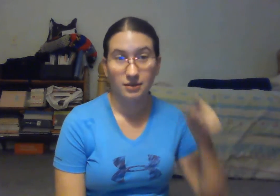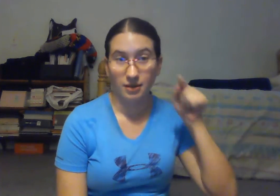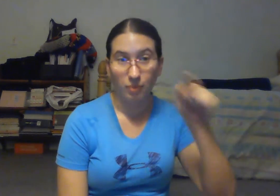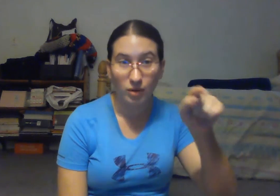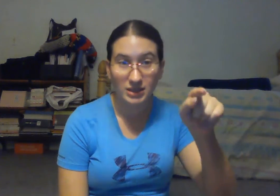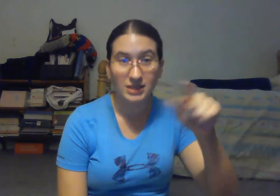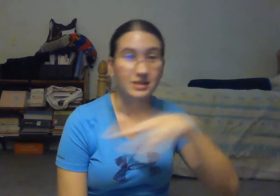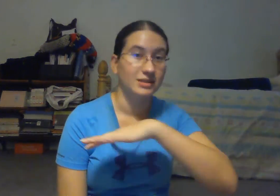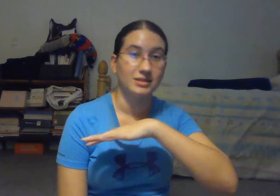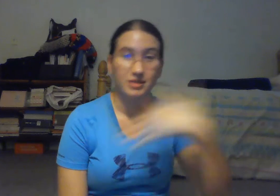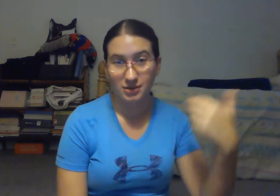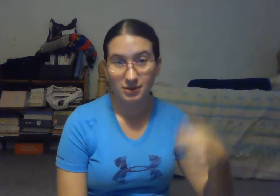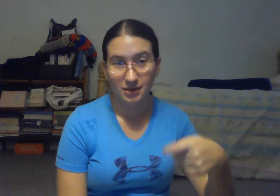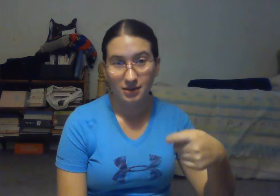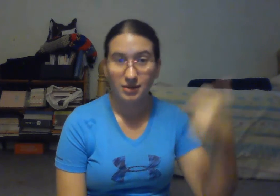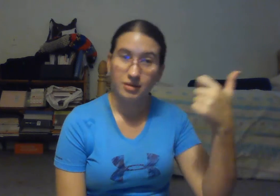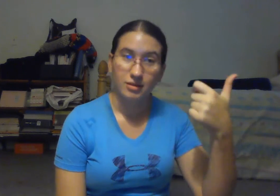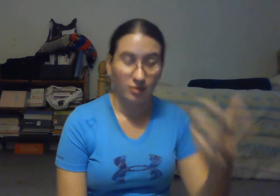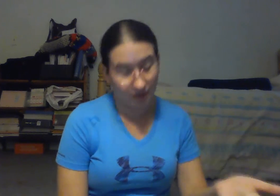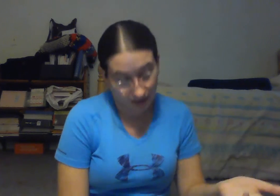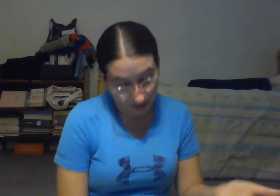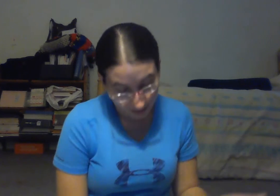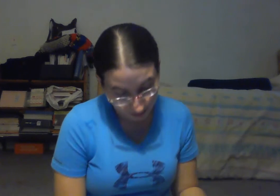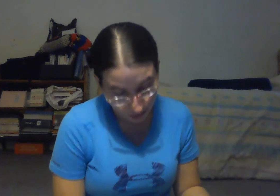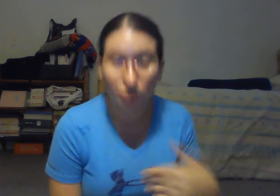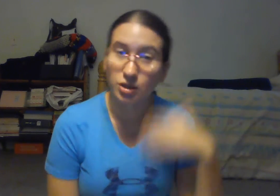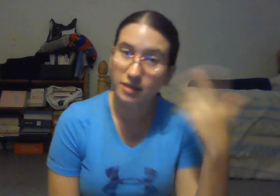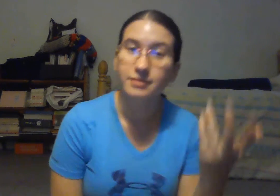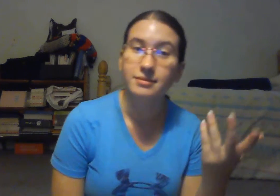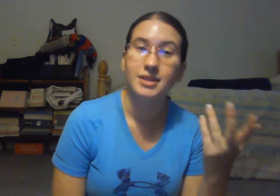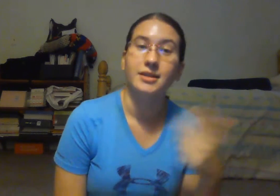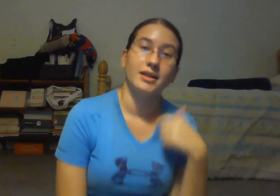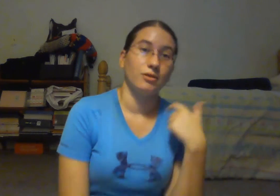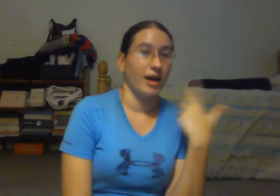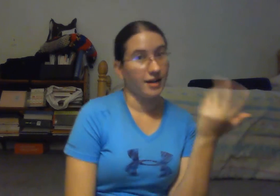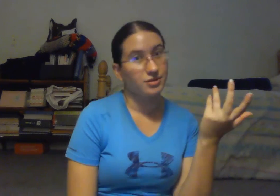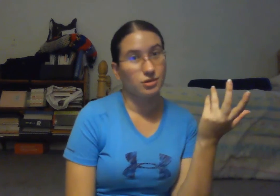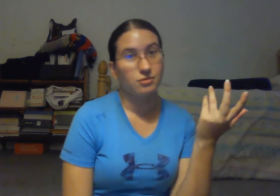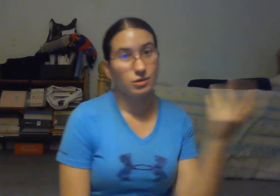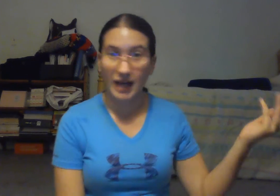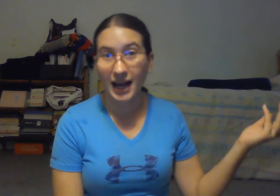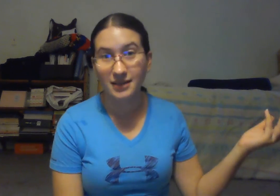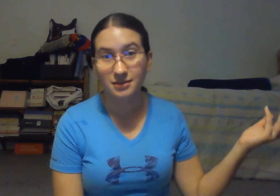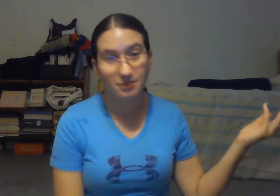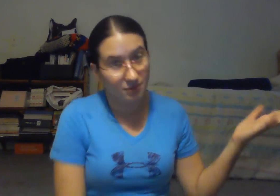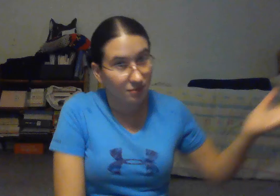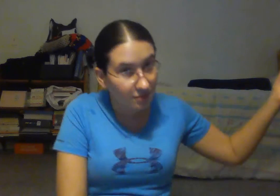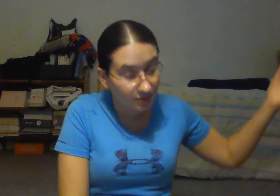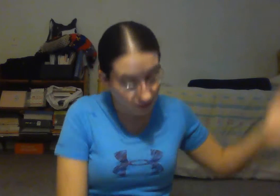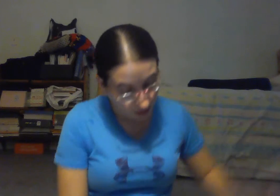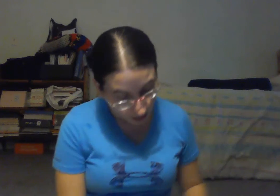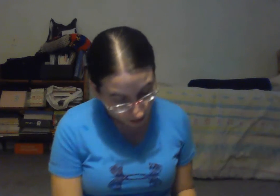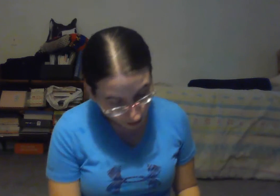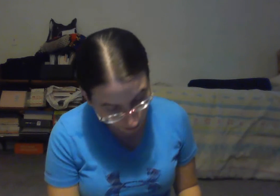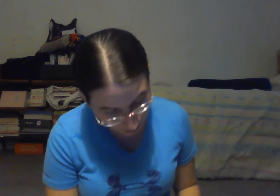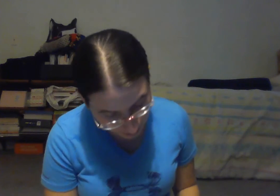The pointing is just, we don't need it, usually. It's not that you have to, you can. The